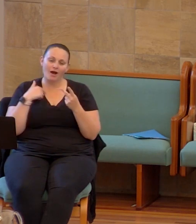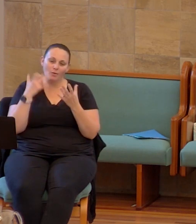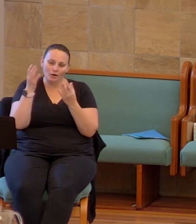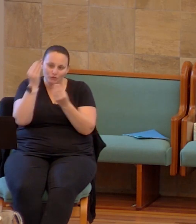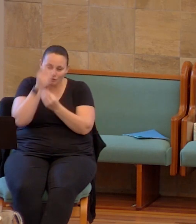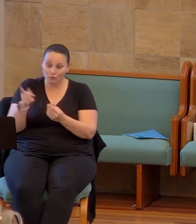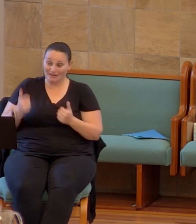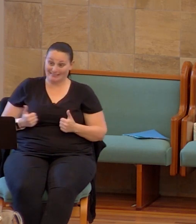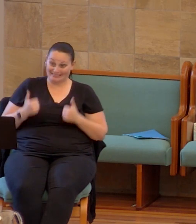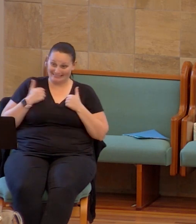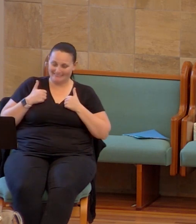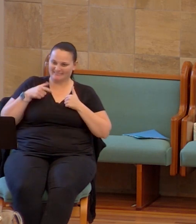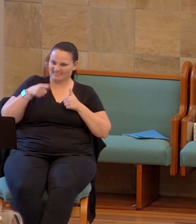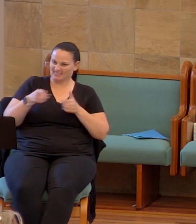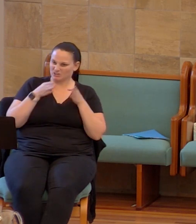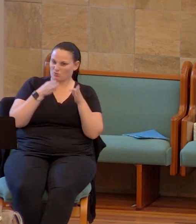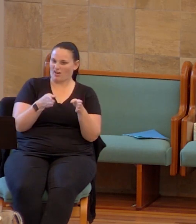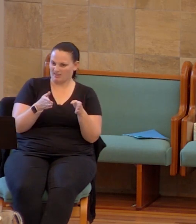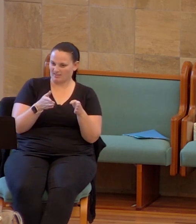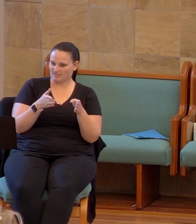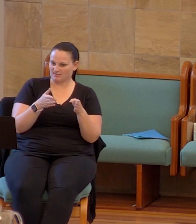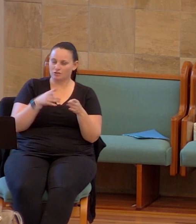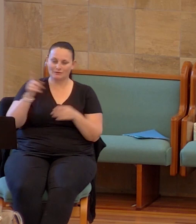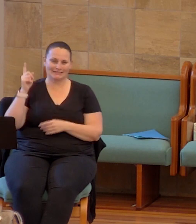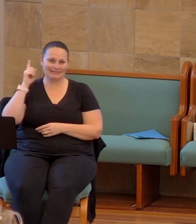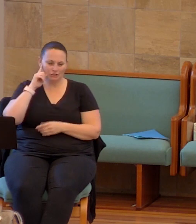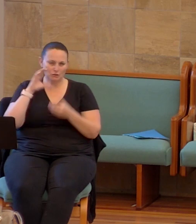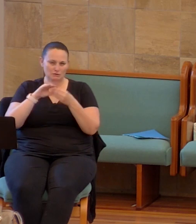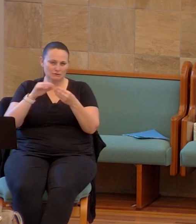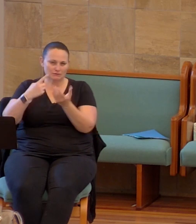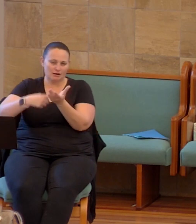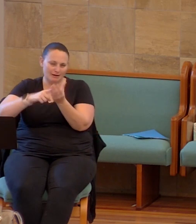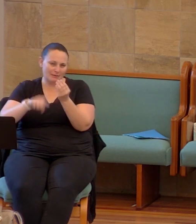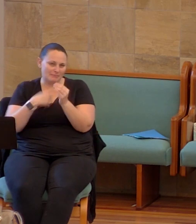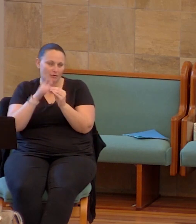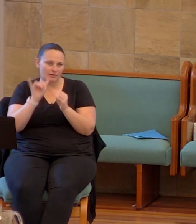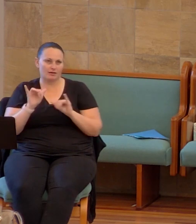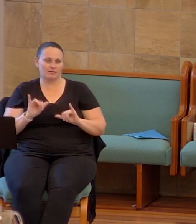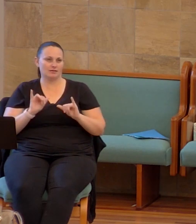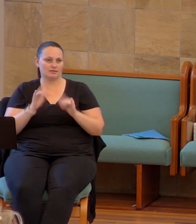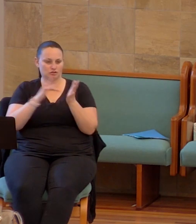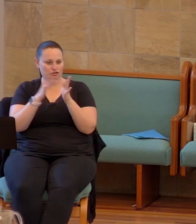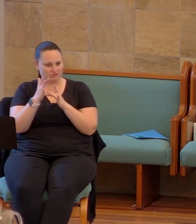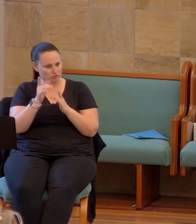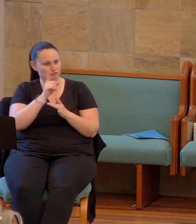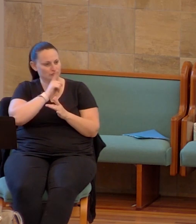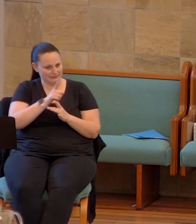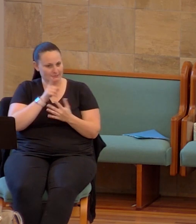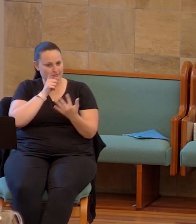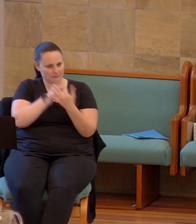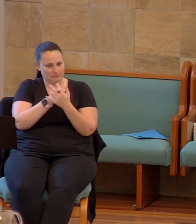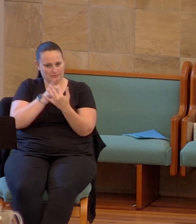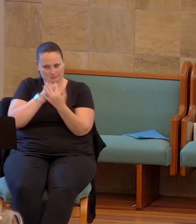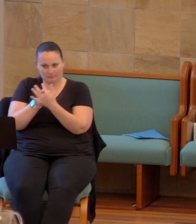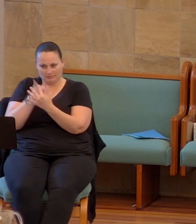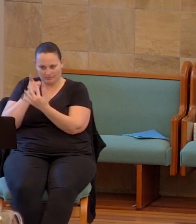to live in this way. You can hear as we're talking about that Jesus really is hitting on things